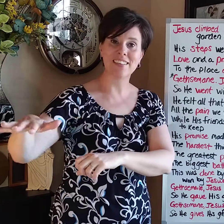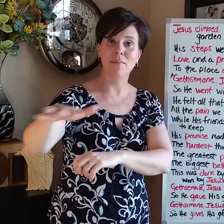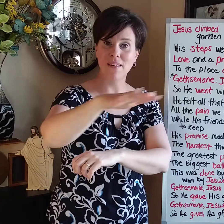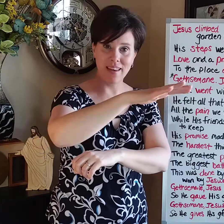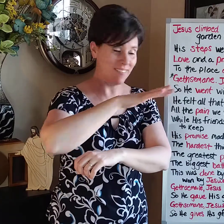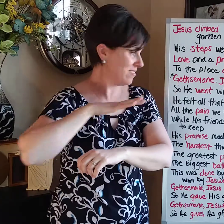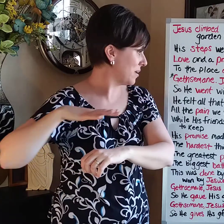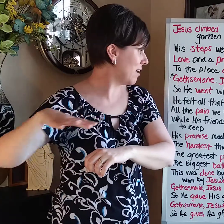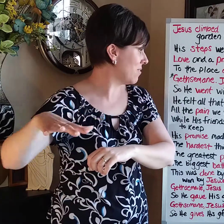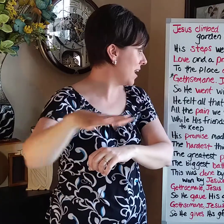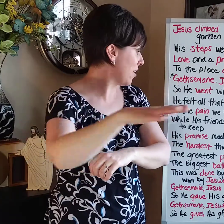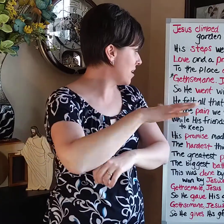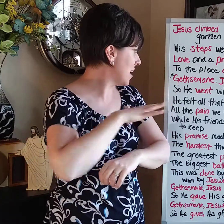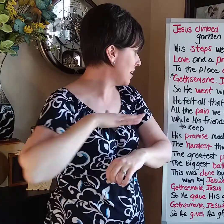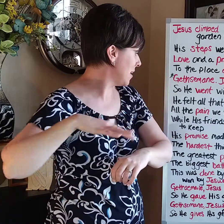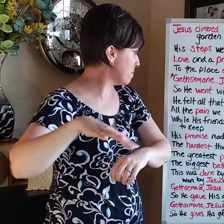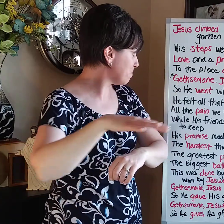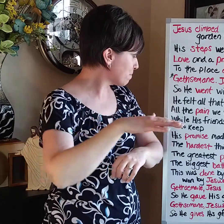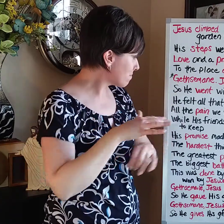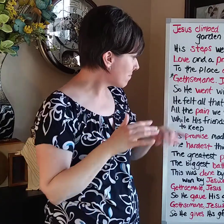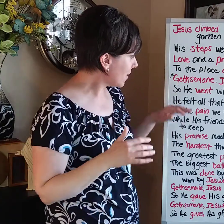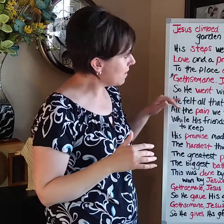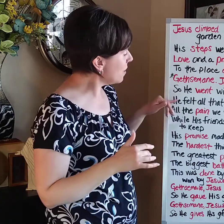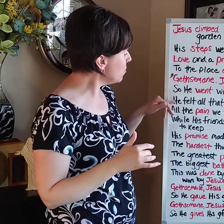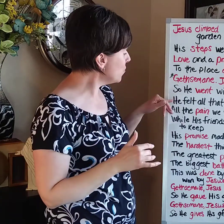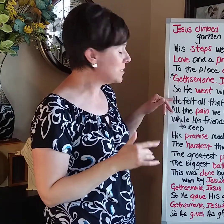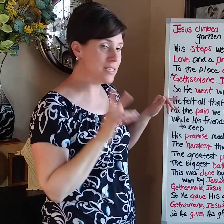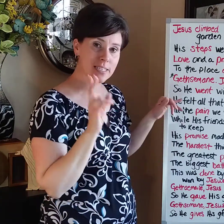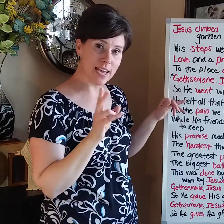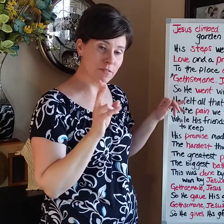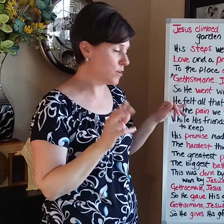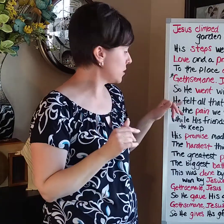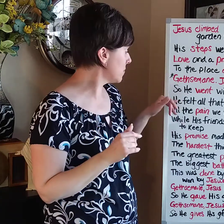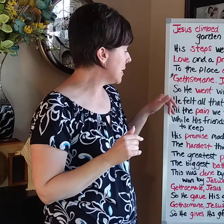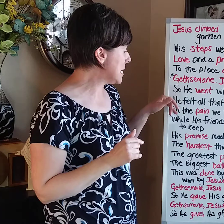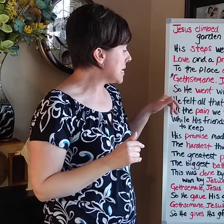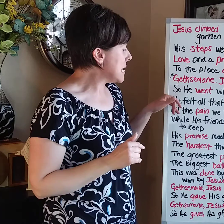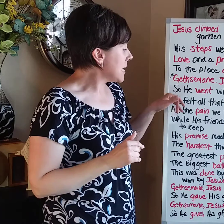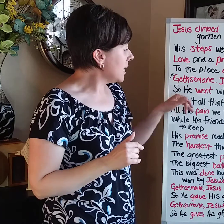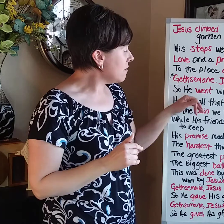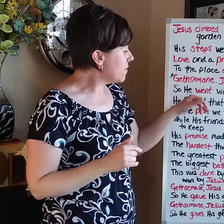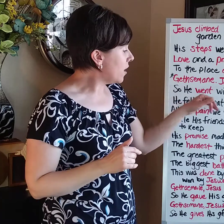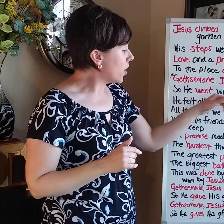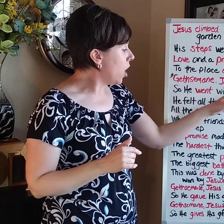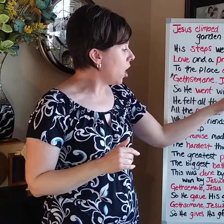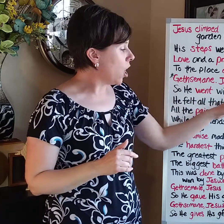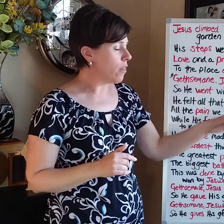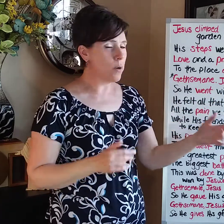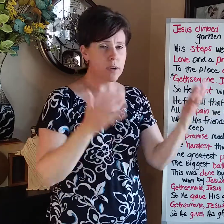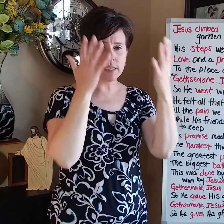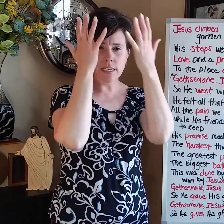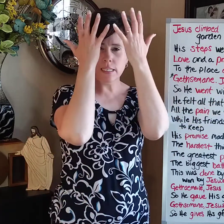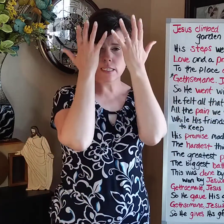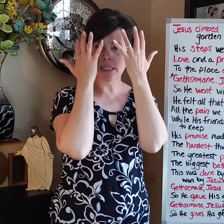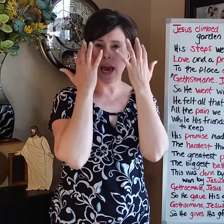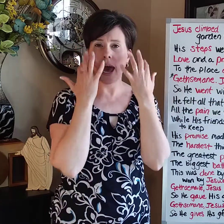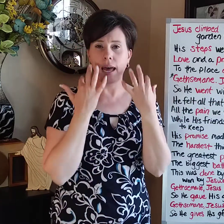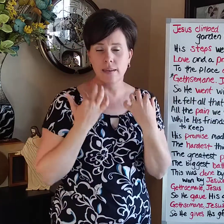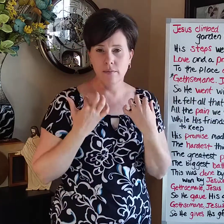Gethsemane. We have that area again. And then we move into the second verse. He felt all that was sad. We just